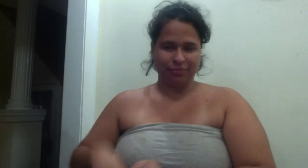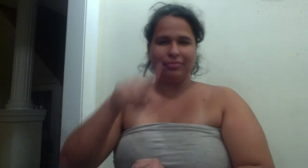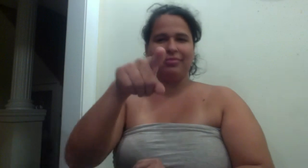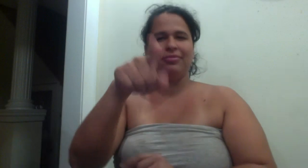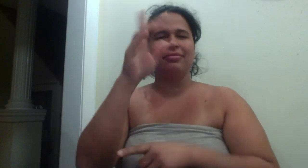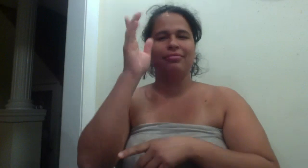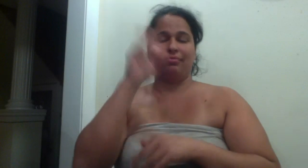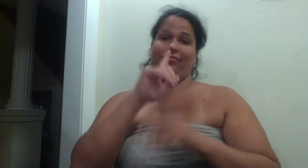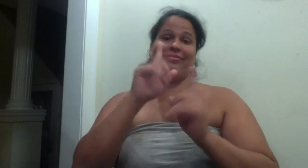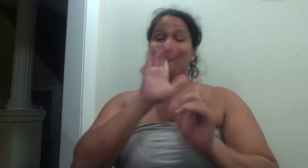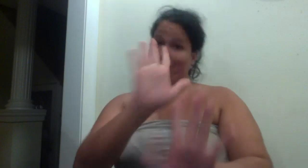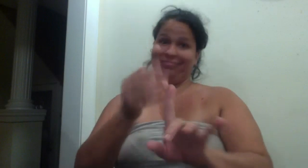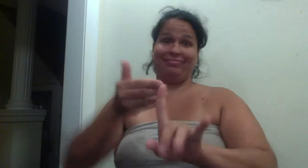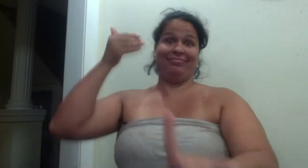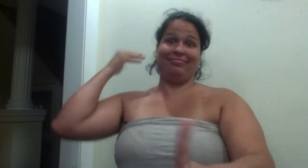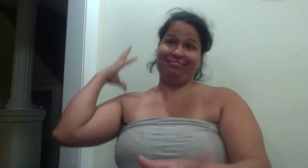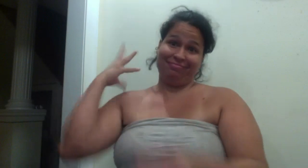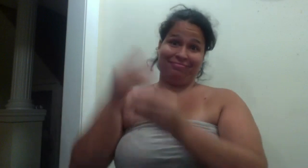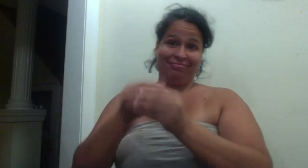My question for Divya is,